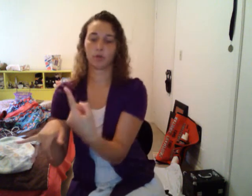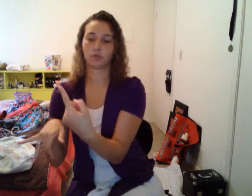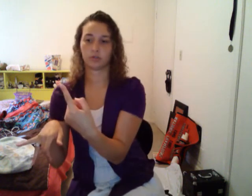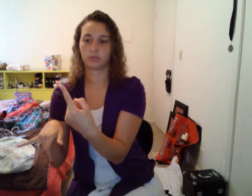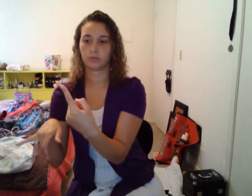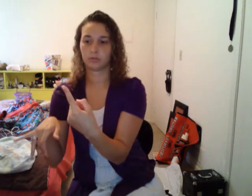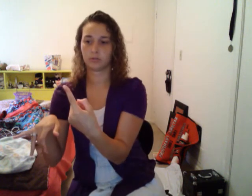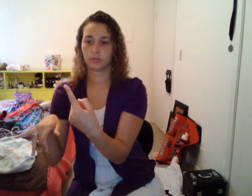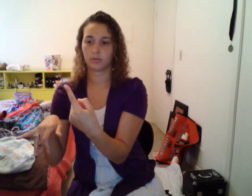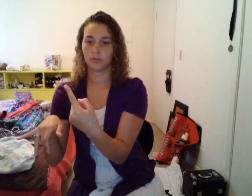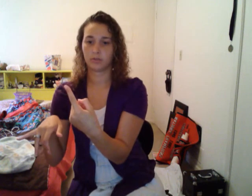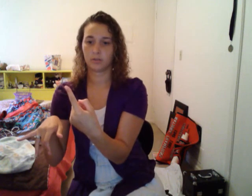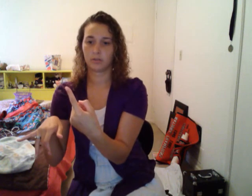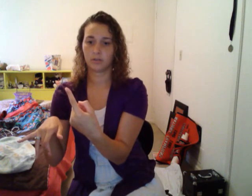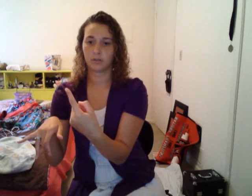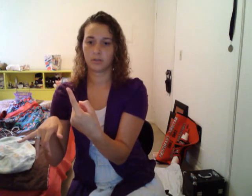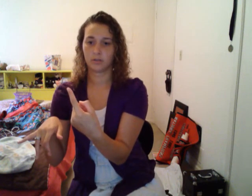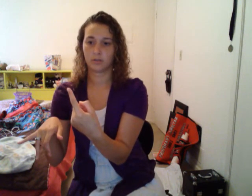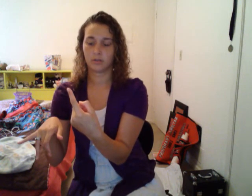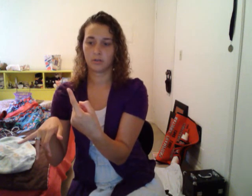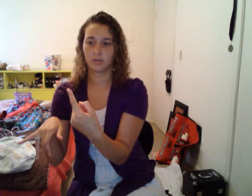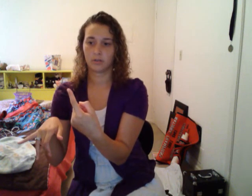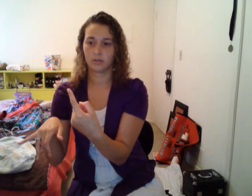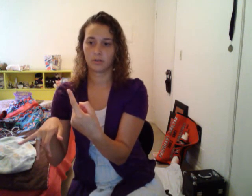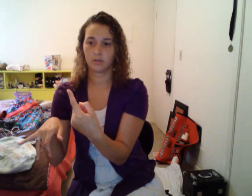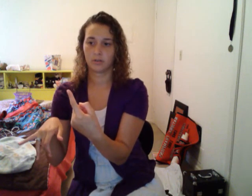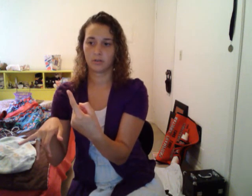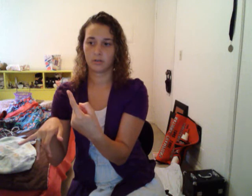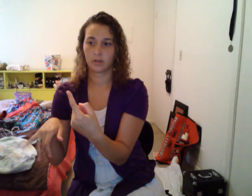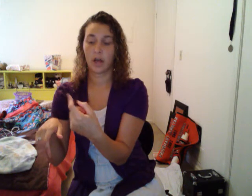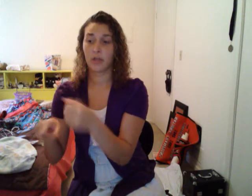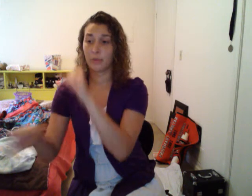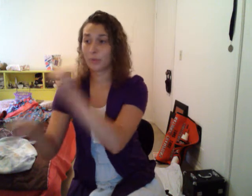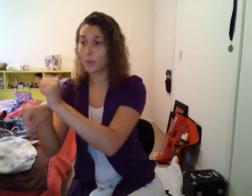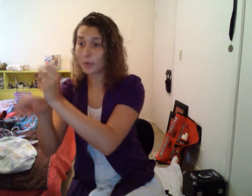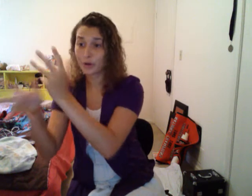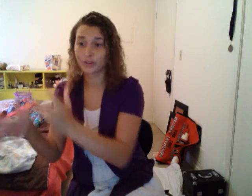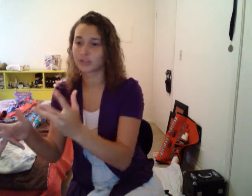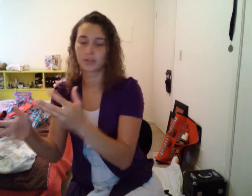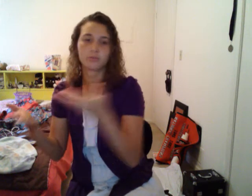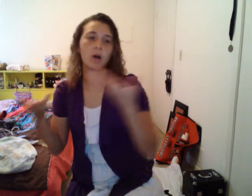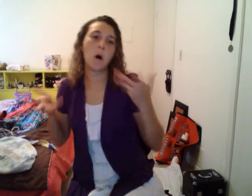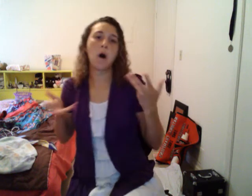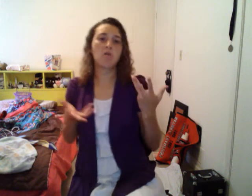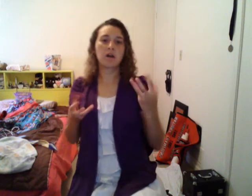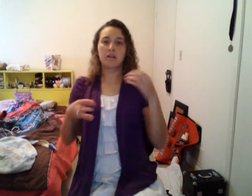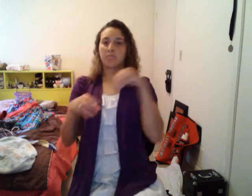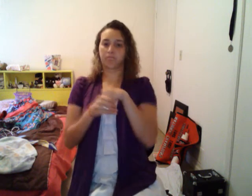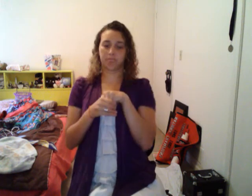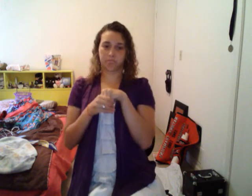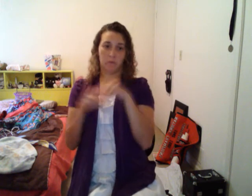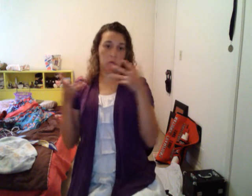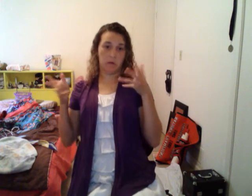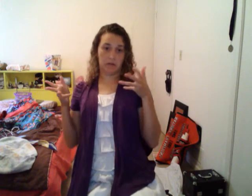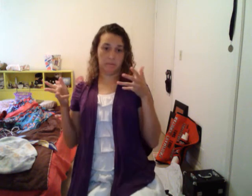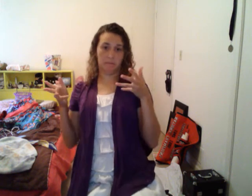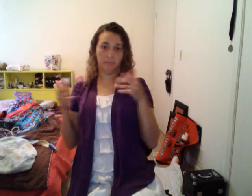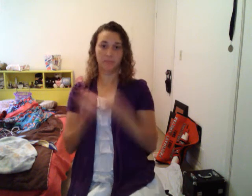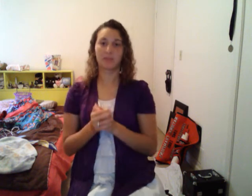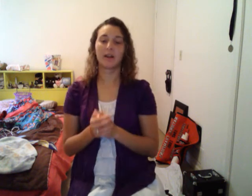the driver and the 2 sets of workers, are already, I guess, in the situation. But the guy working, the one on the